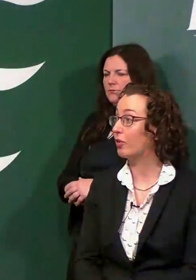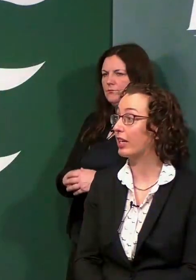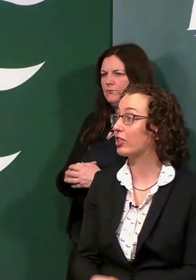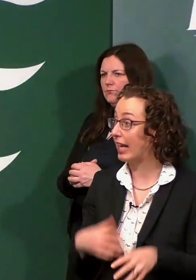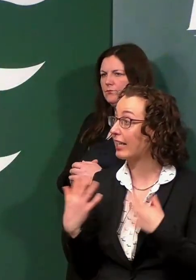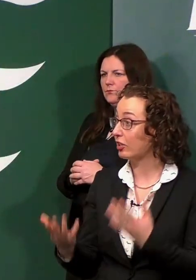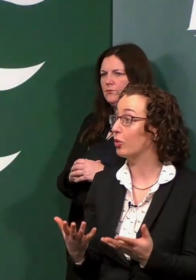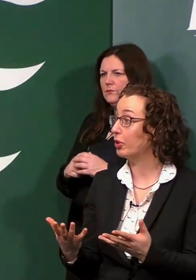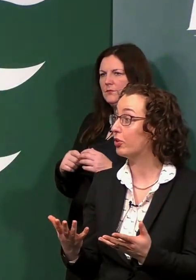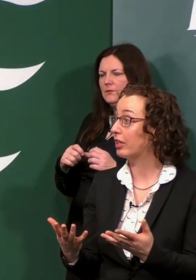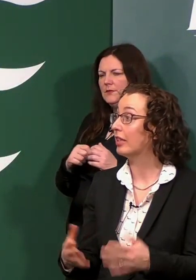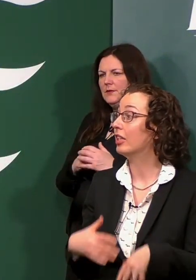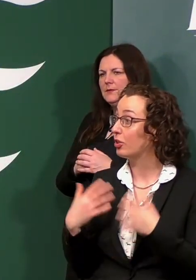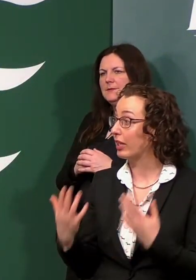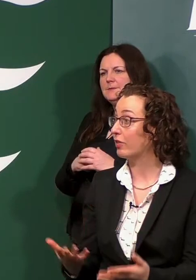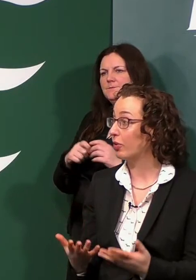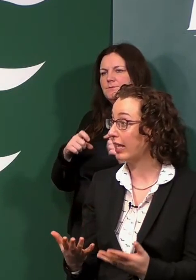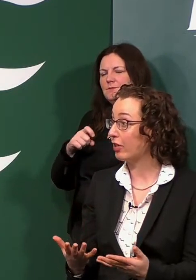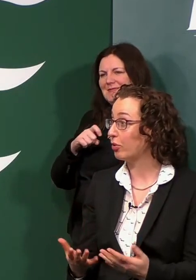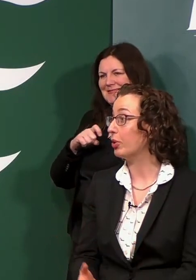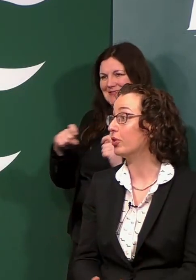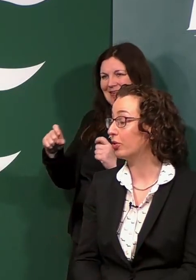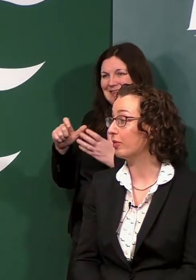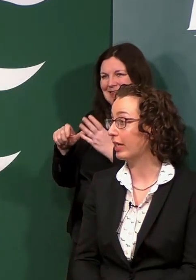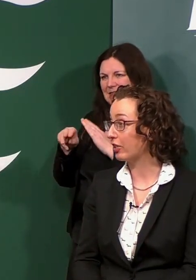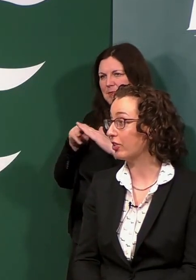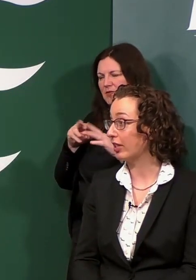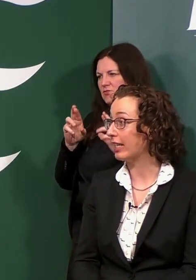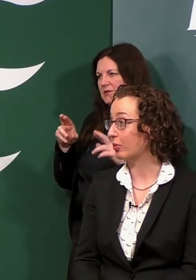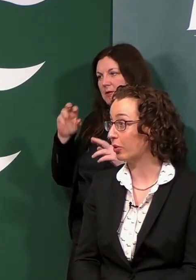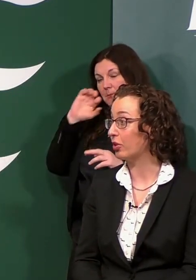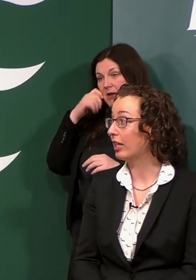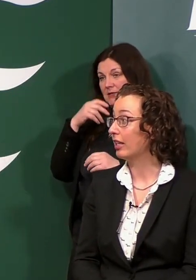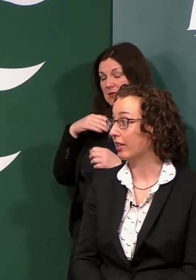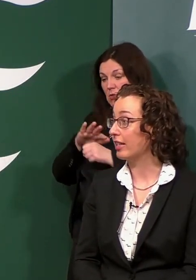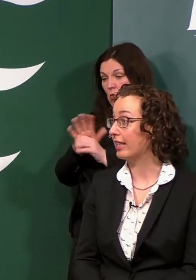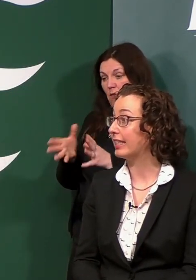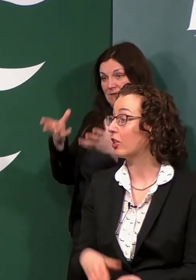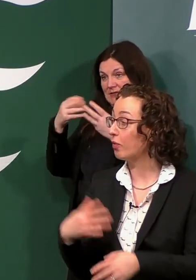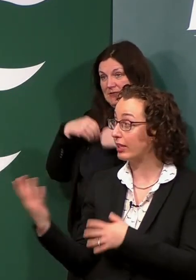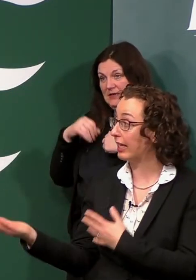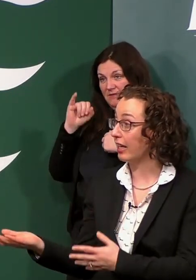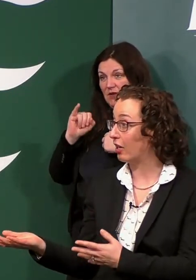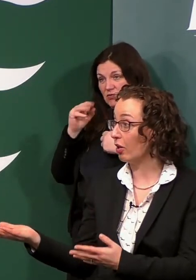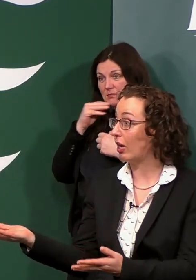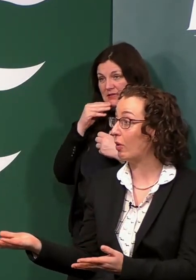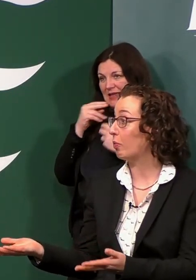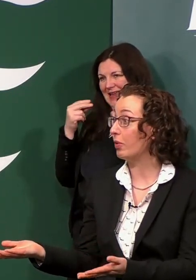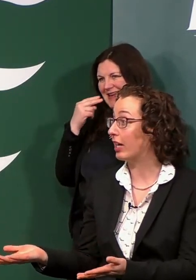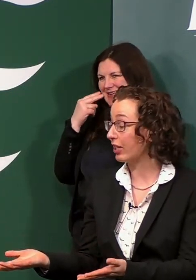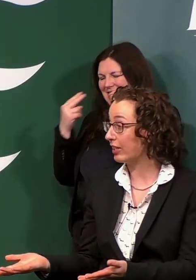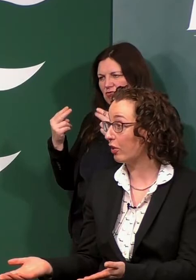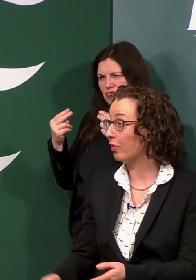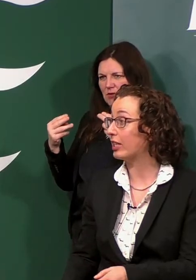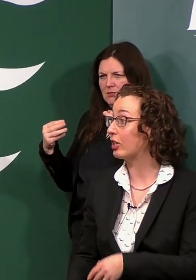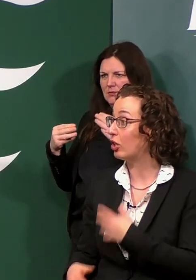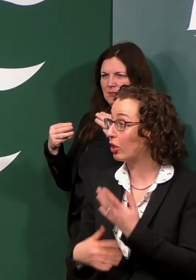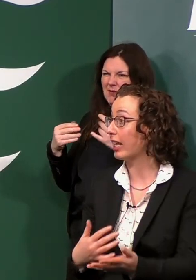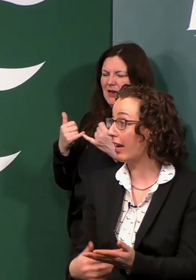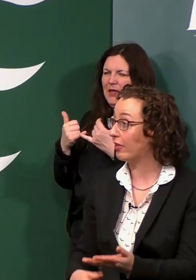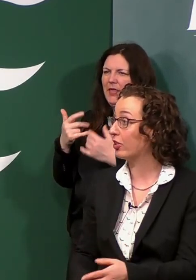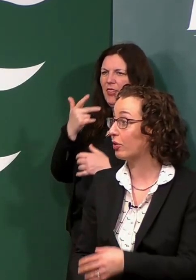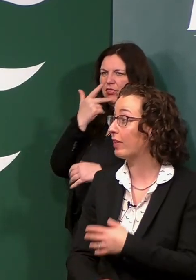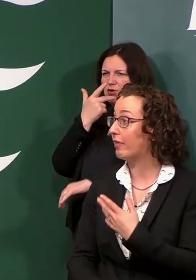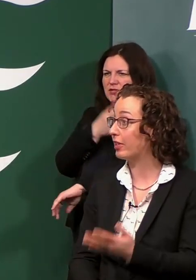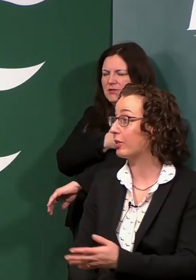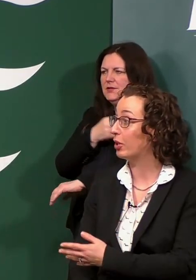that your infection acts as your booster. So it gives you a natural boost to infection. So that is what the guidelines is. Obviously, NIAC changed their advice